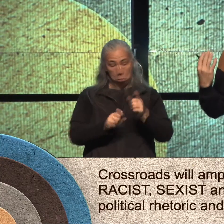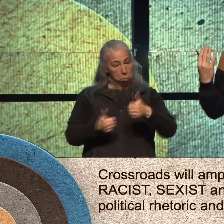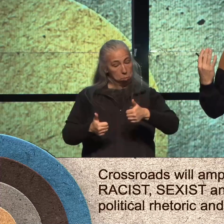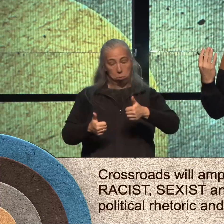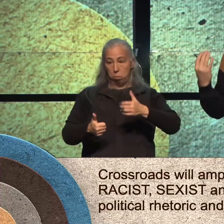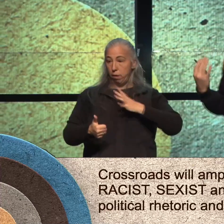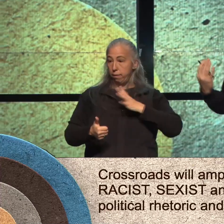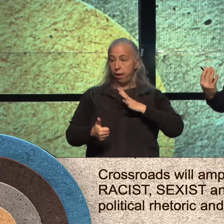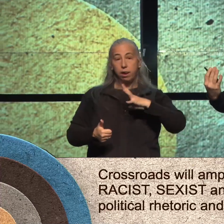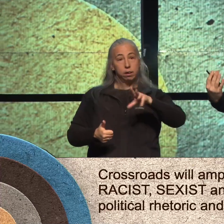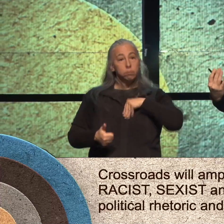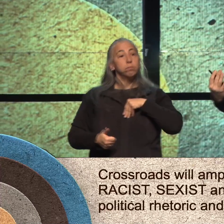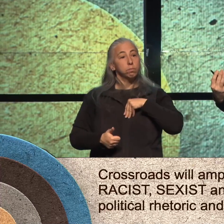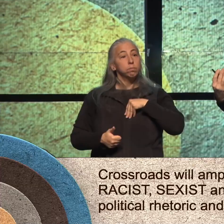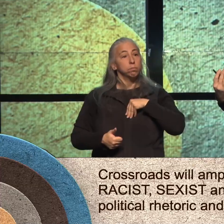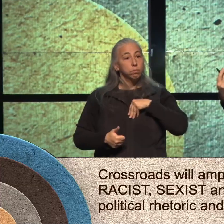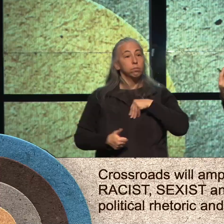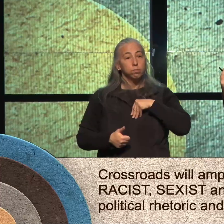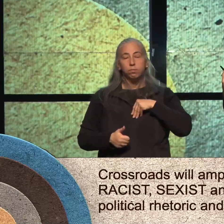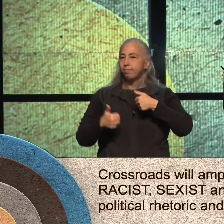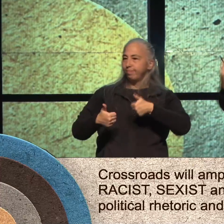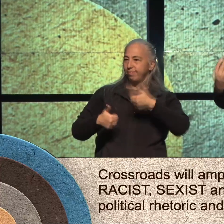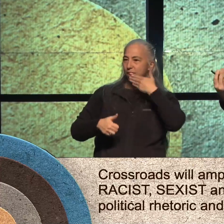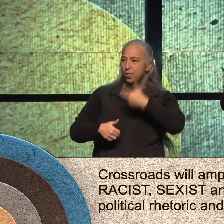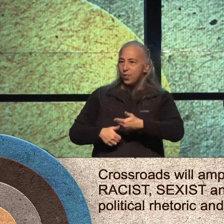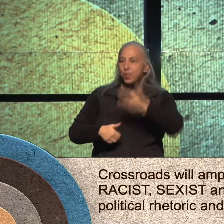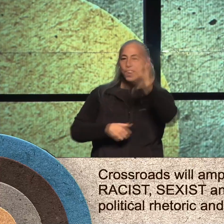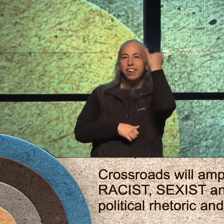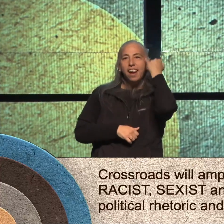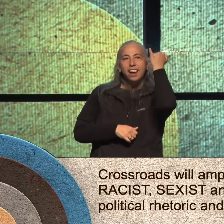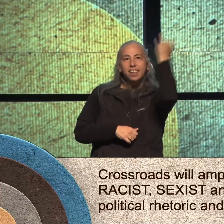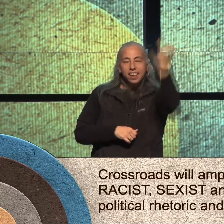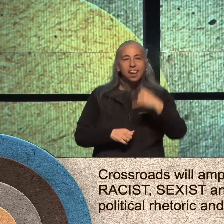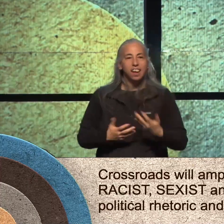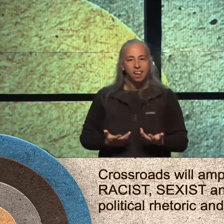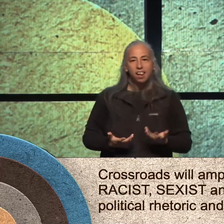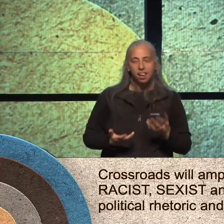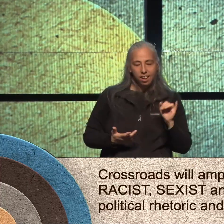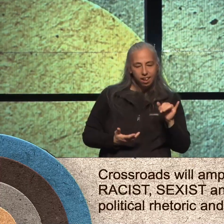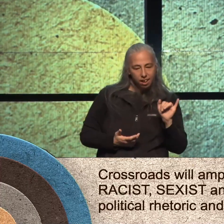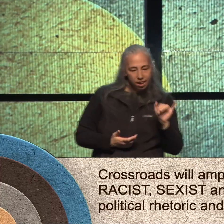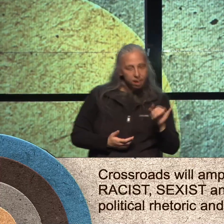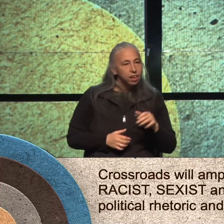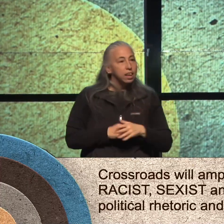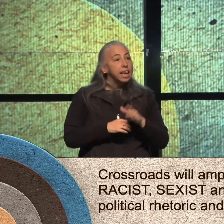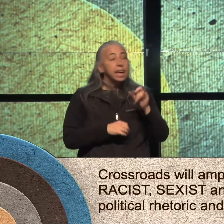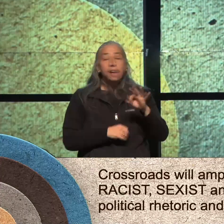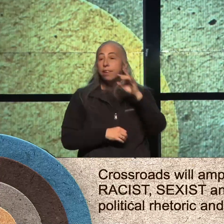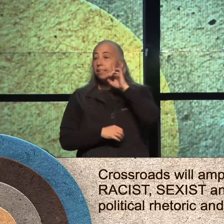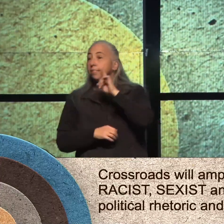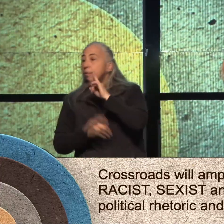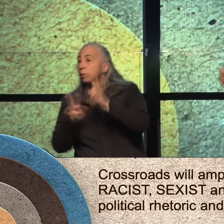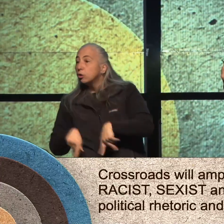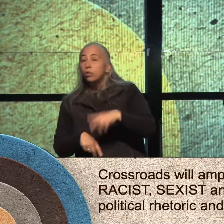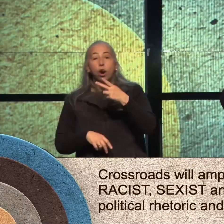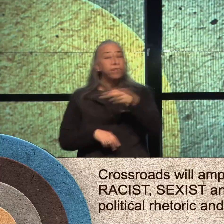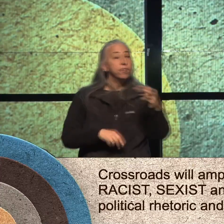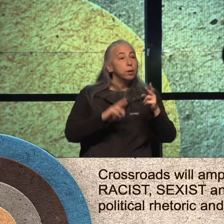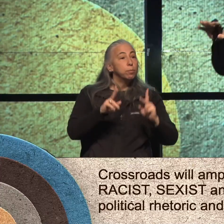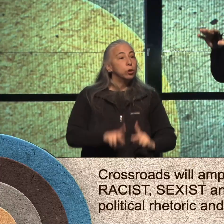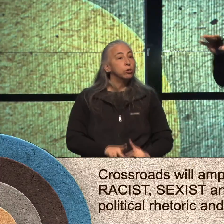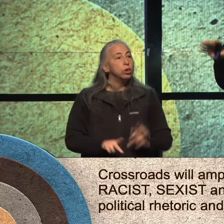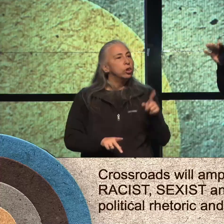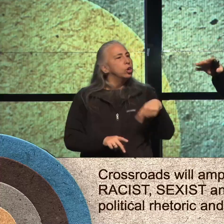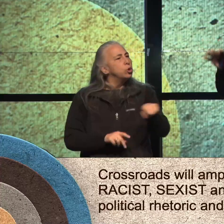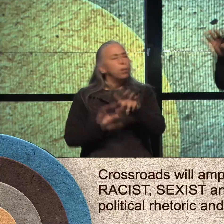And we thought that's maybe a good idea. Maybe a good idea that if you are deaf or hard of hearing, you should be able to sit